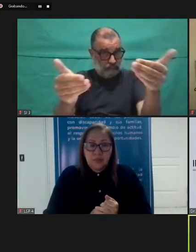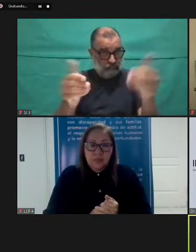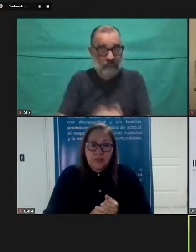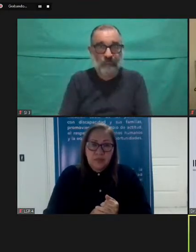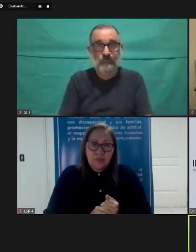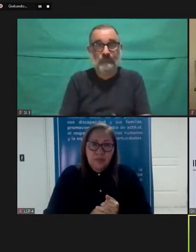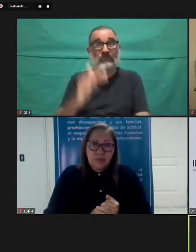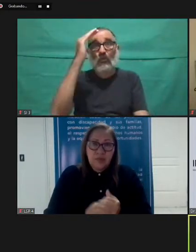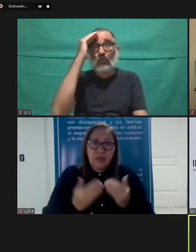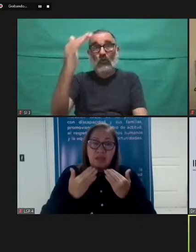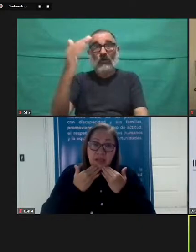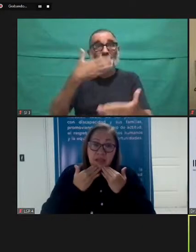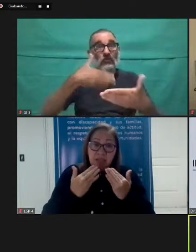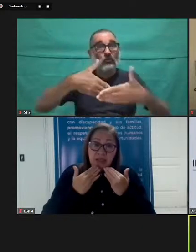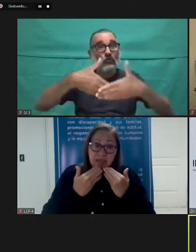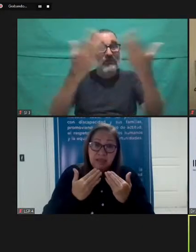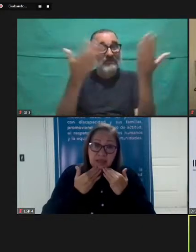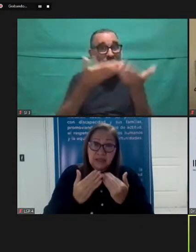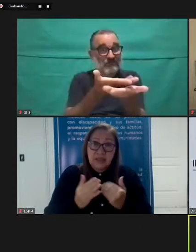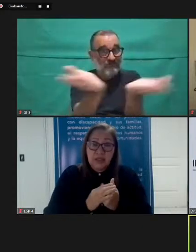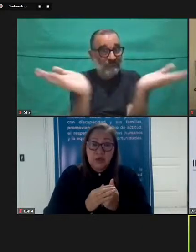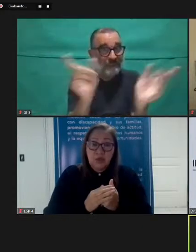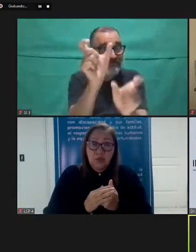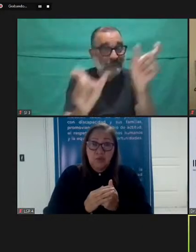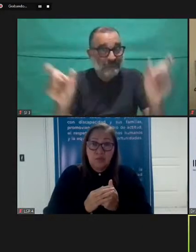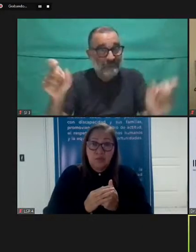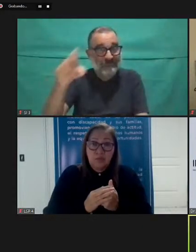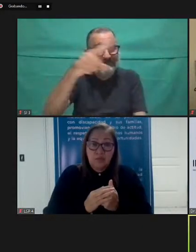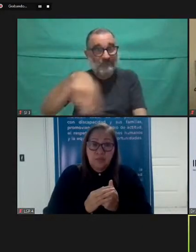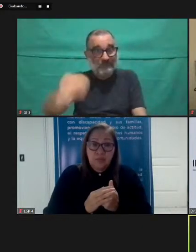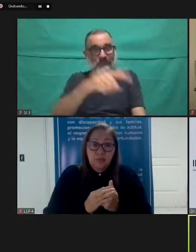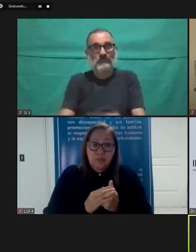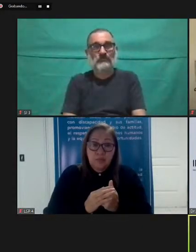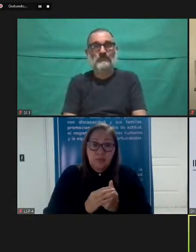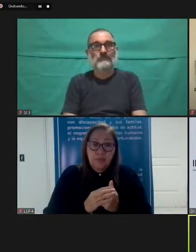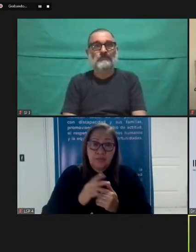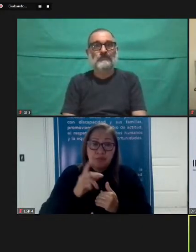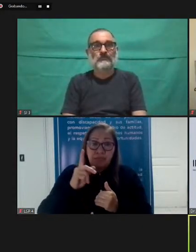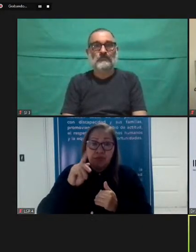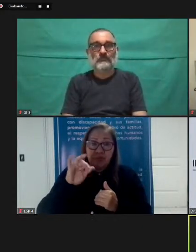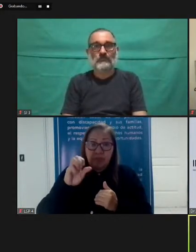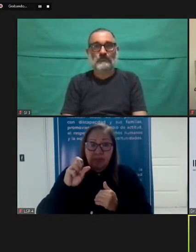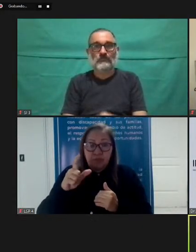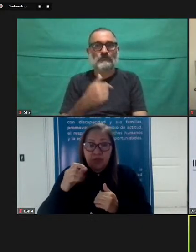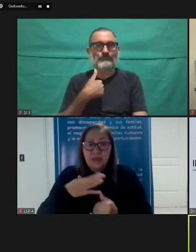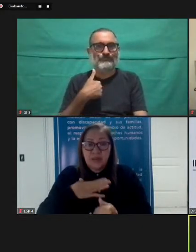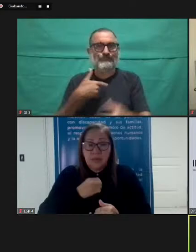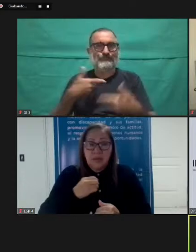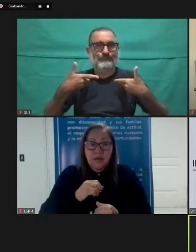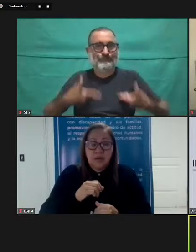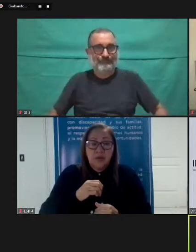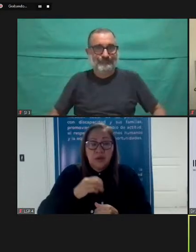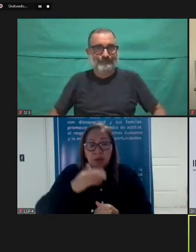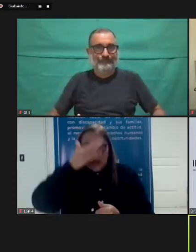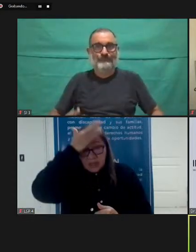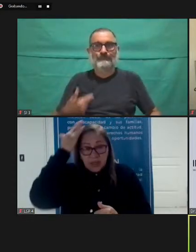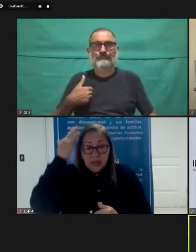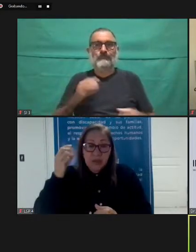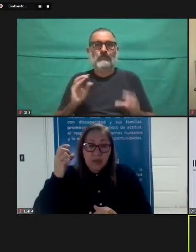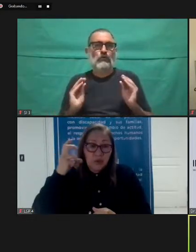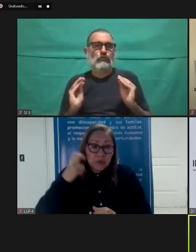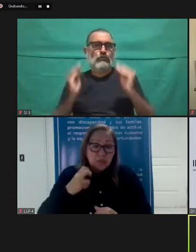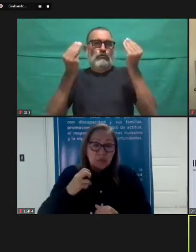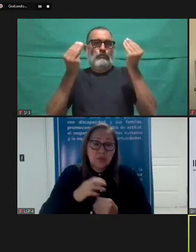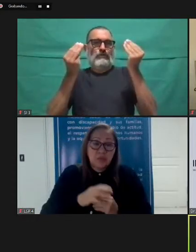great i am 31 years old i am white in my